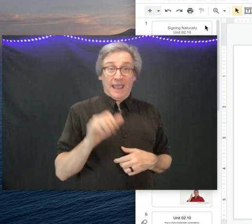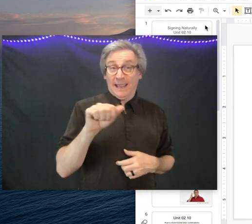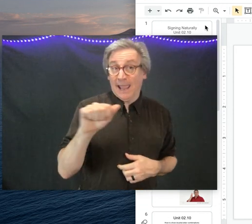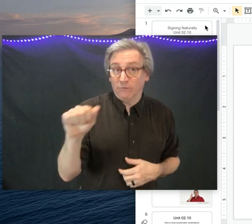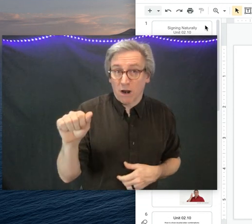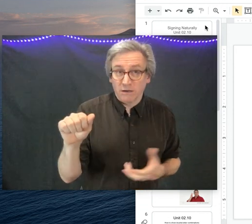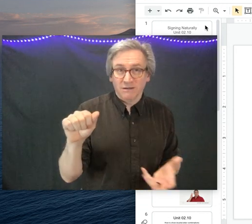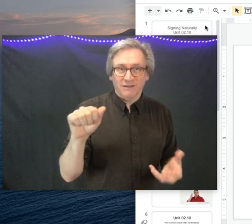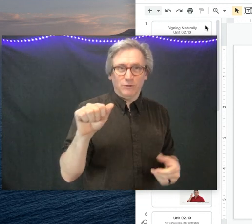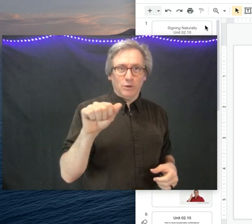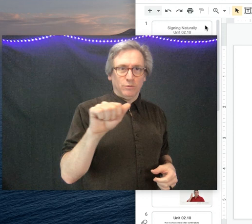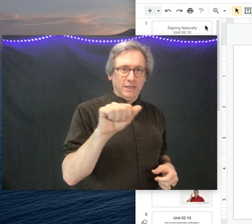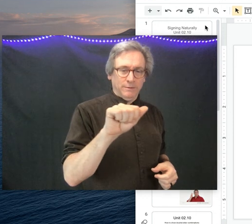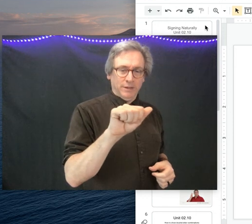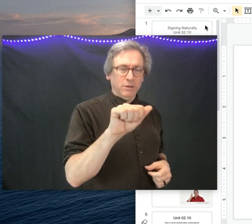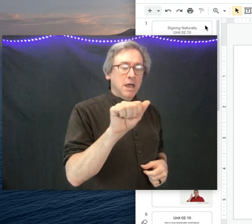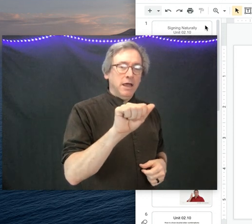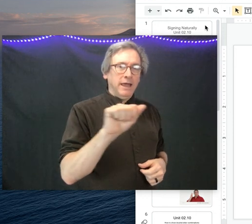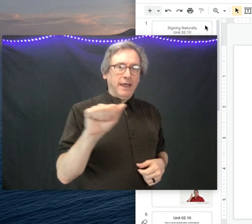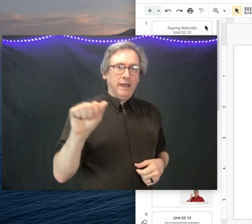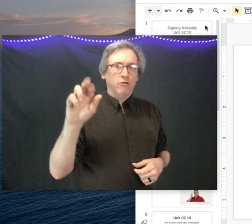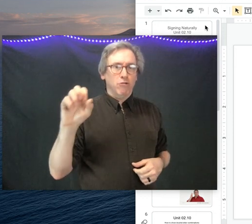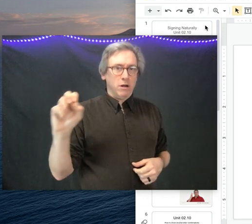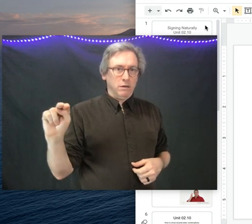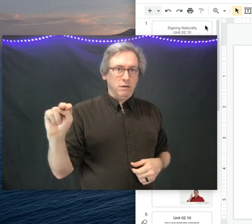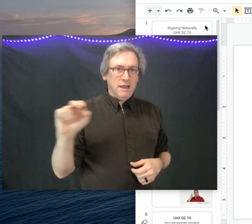Aaron, Aaron, if you know Key and Peele.